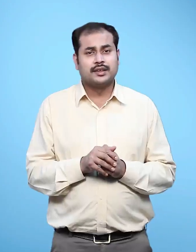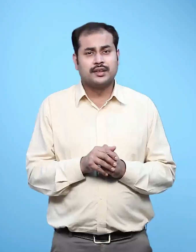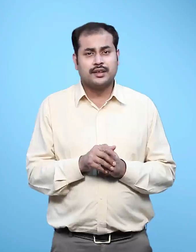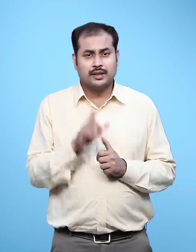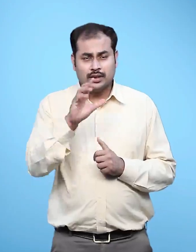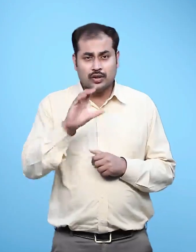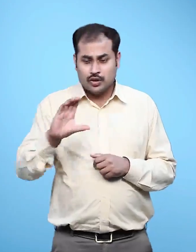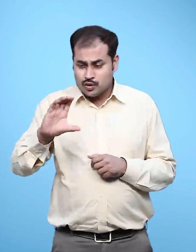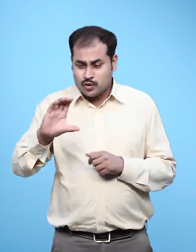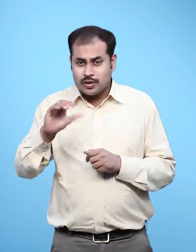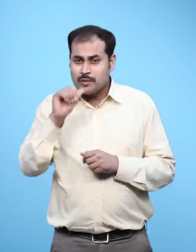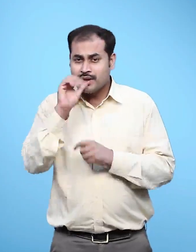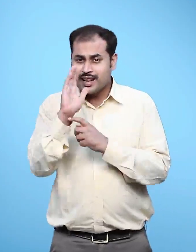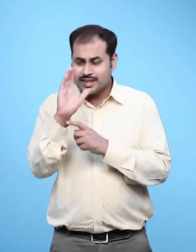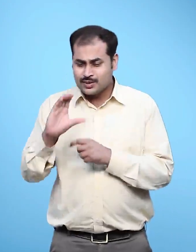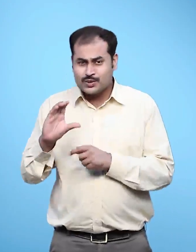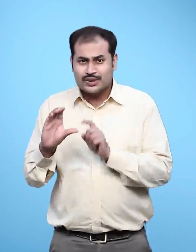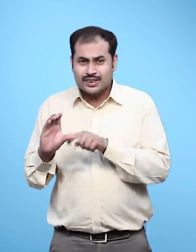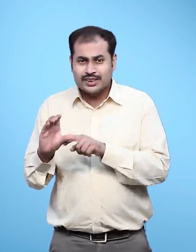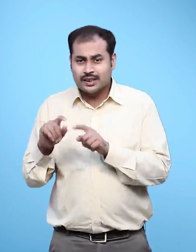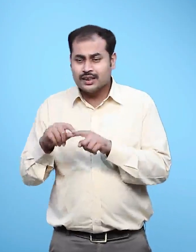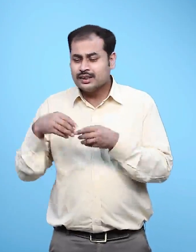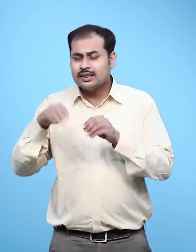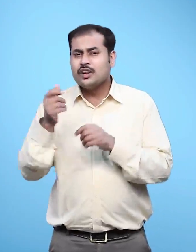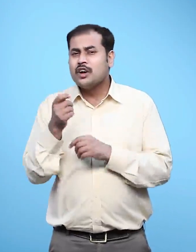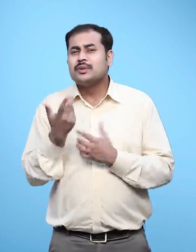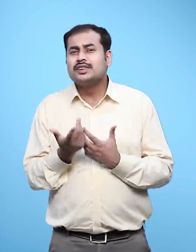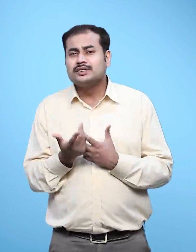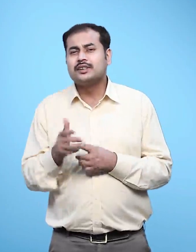We will sell one small glass for rupees 5.